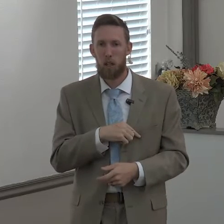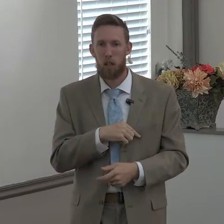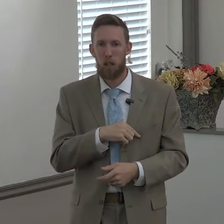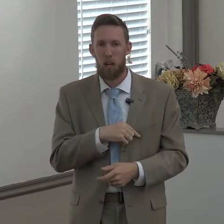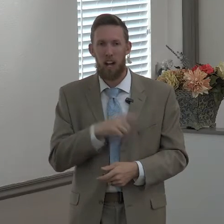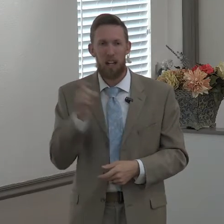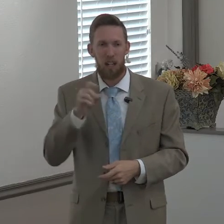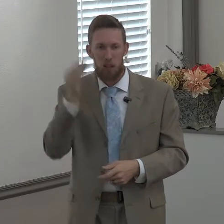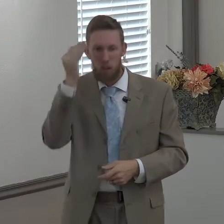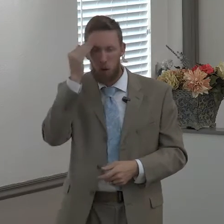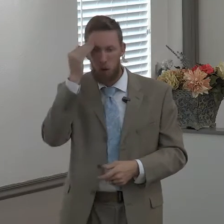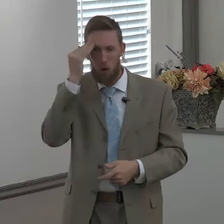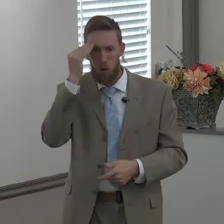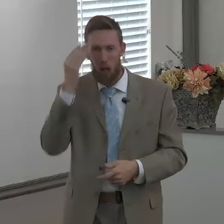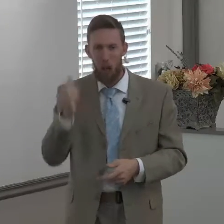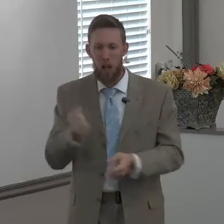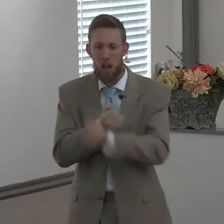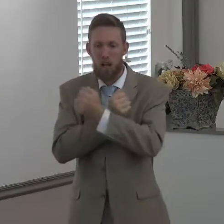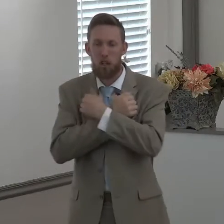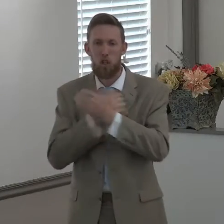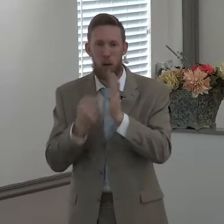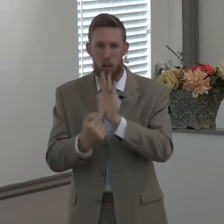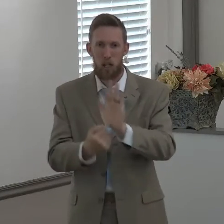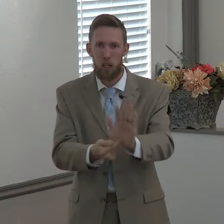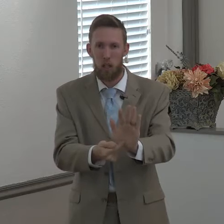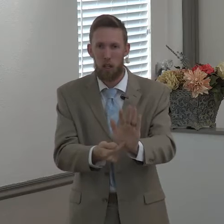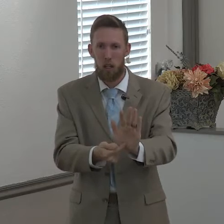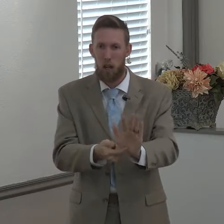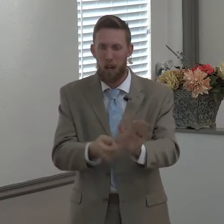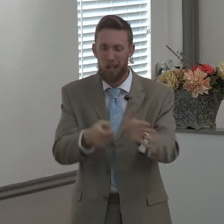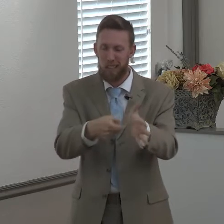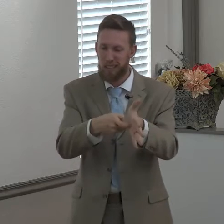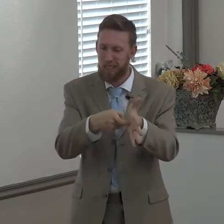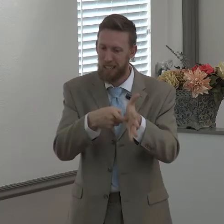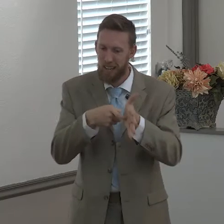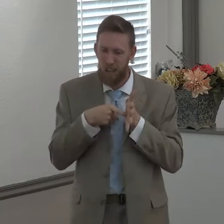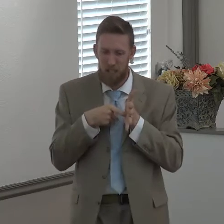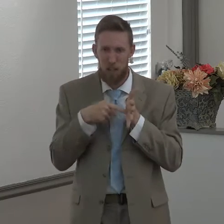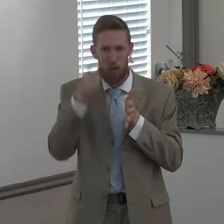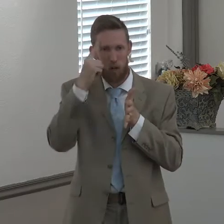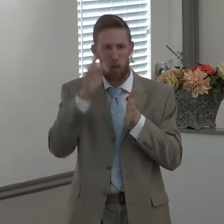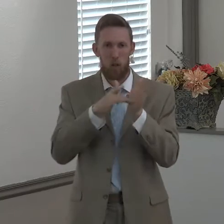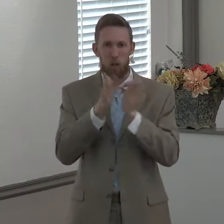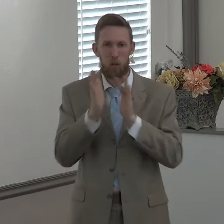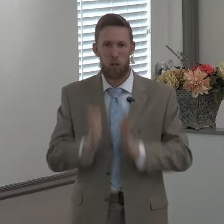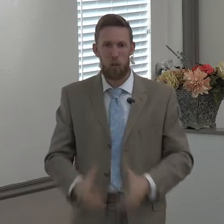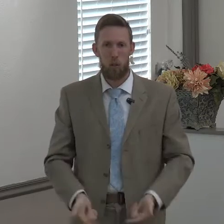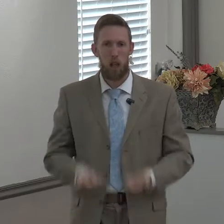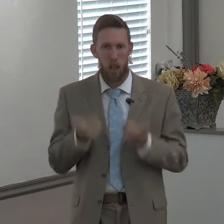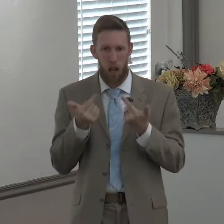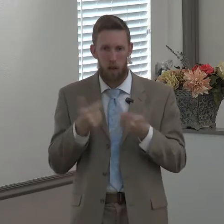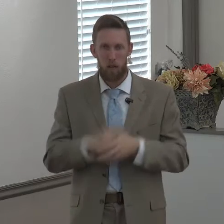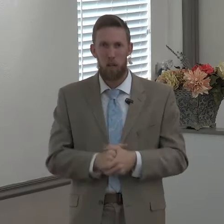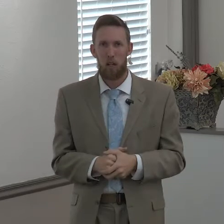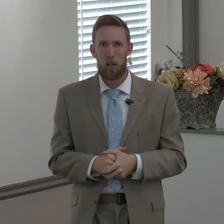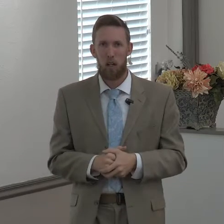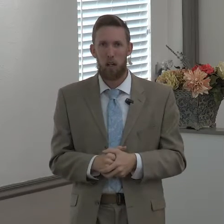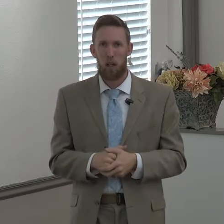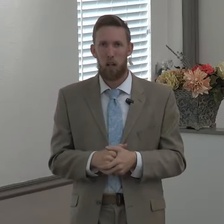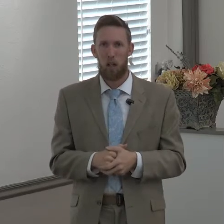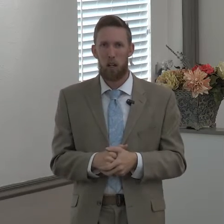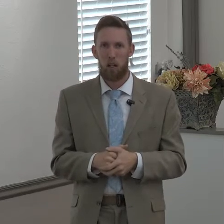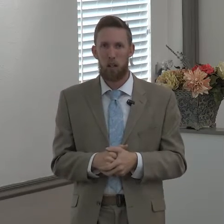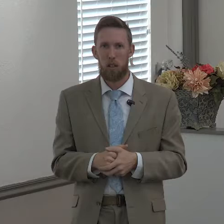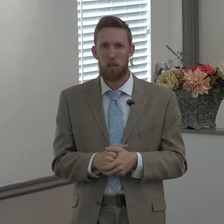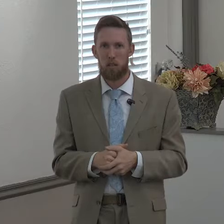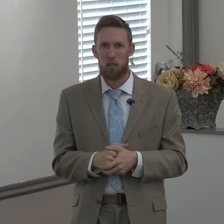I want you to notice first of all this morning that sacrificial love is necessary.